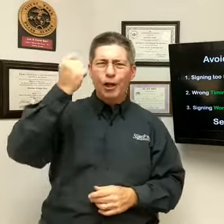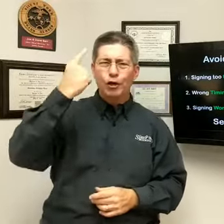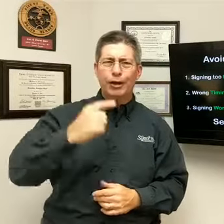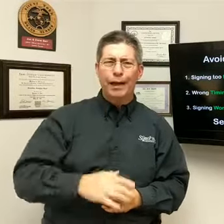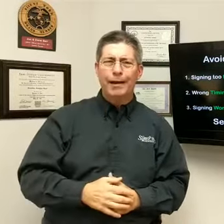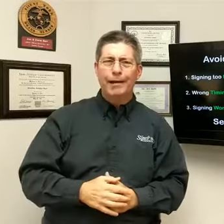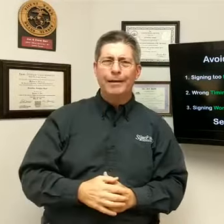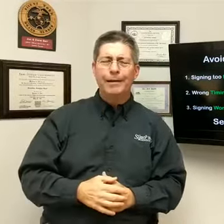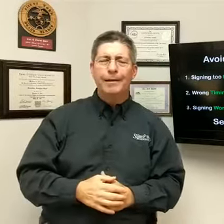Understanding.